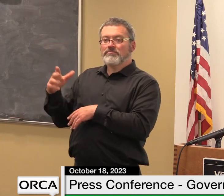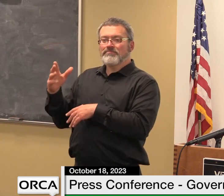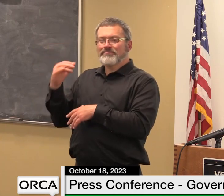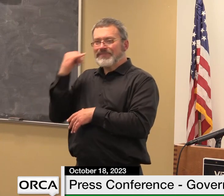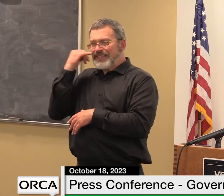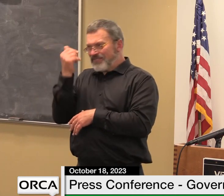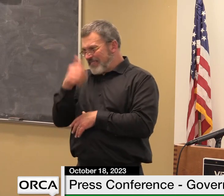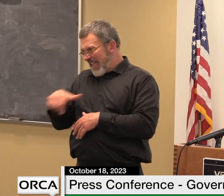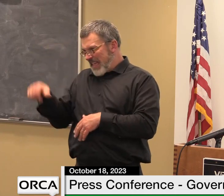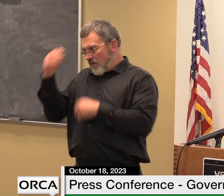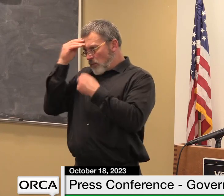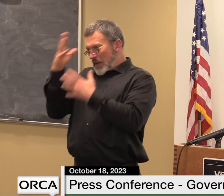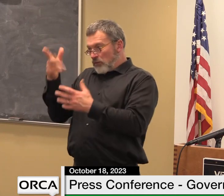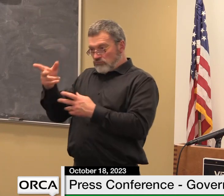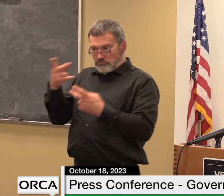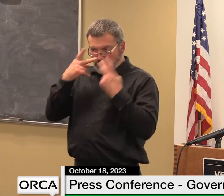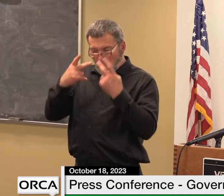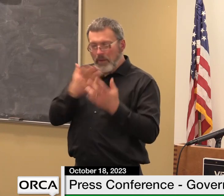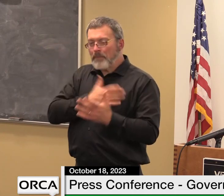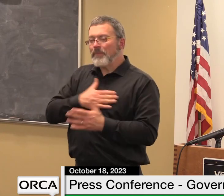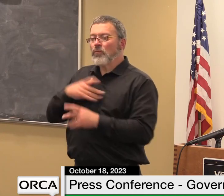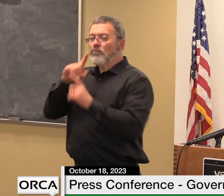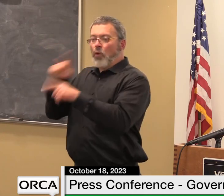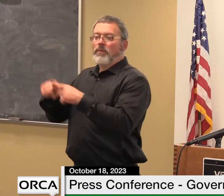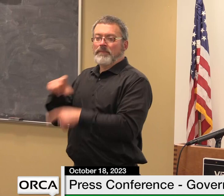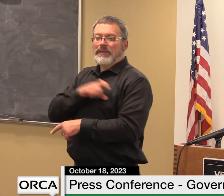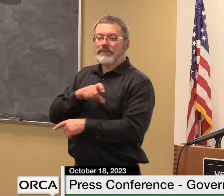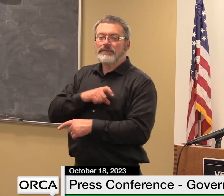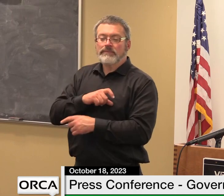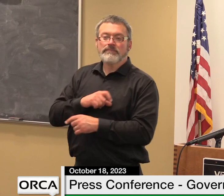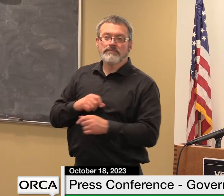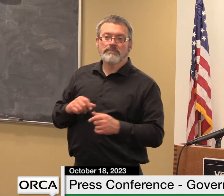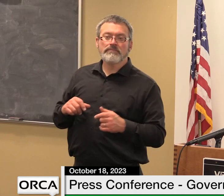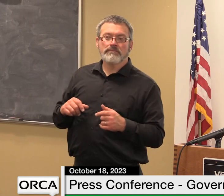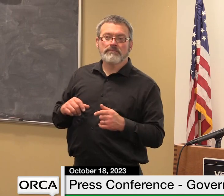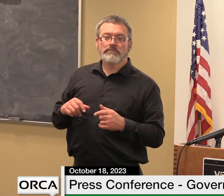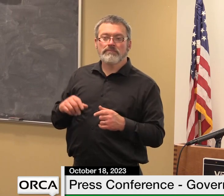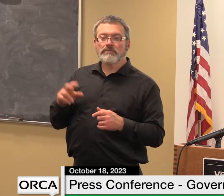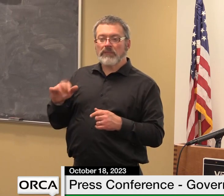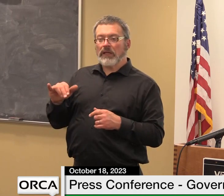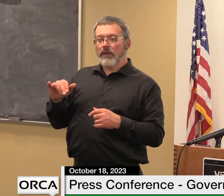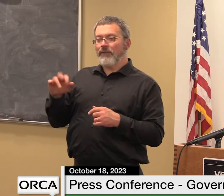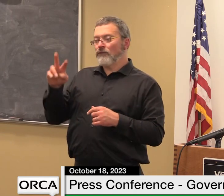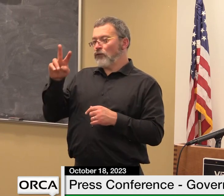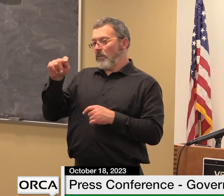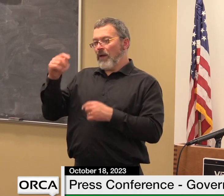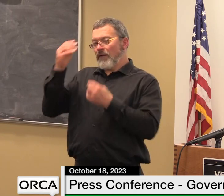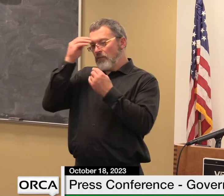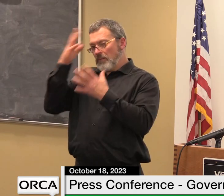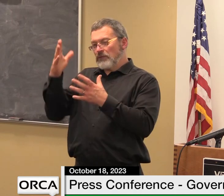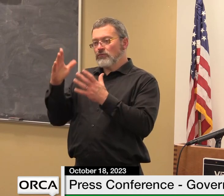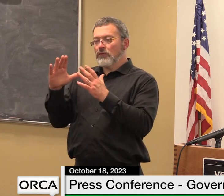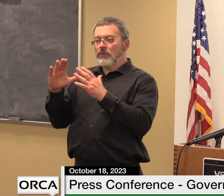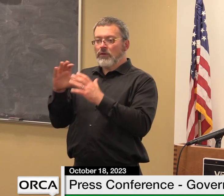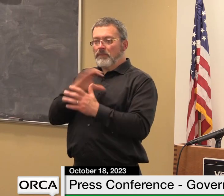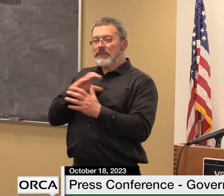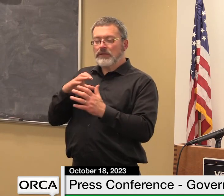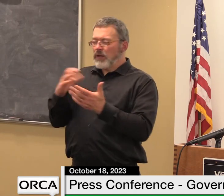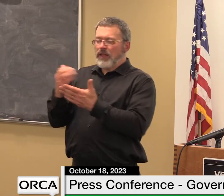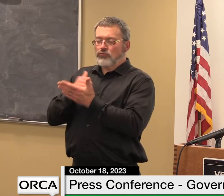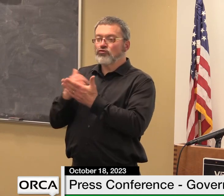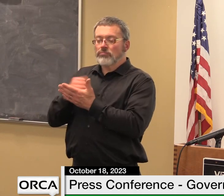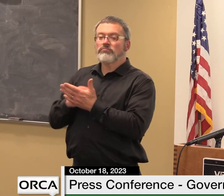information, they should present that to the VIC, I think. Is that what we're asking? That's